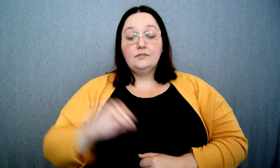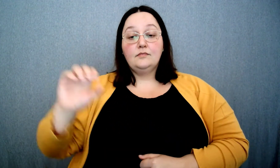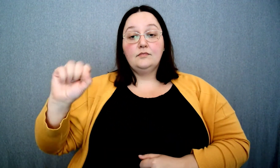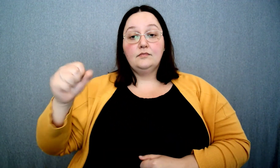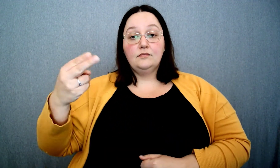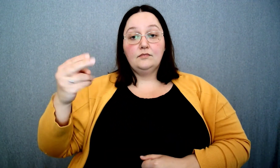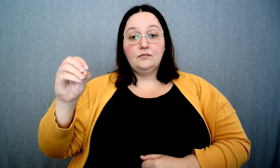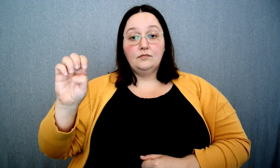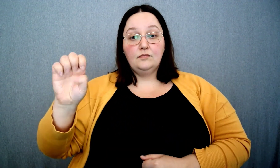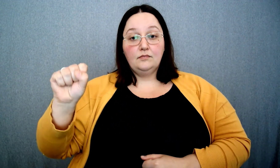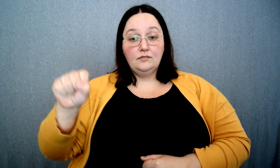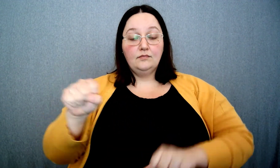For shoes,